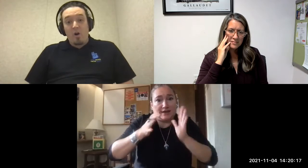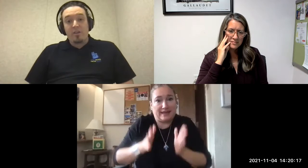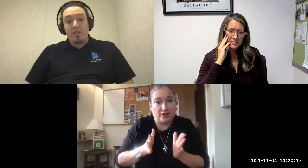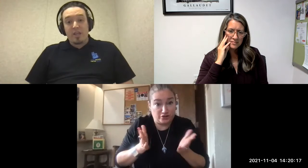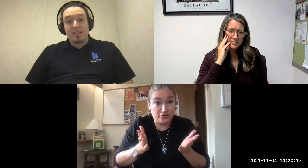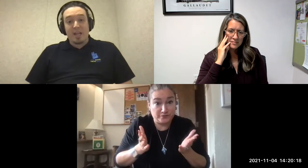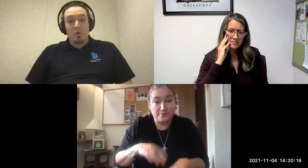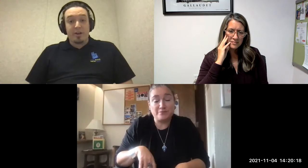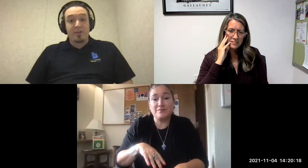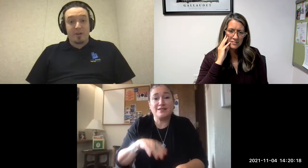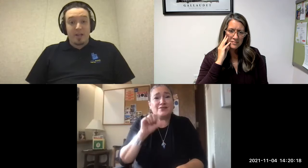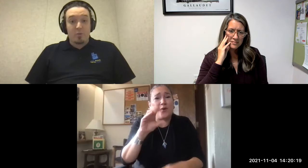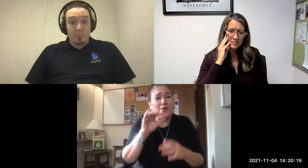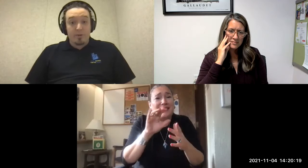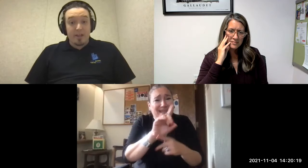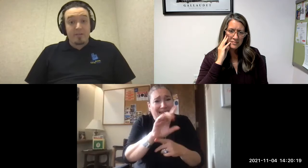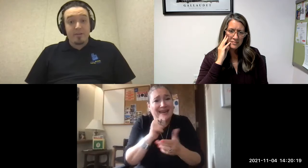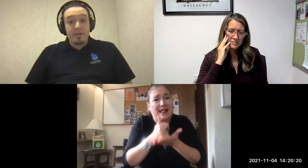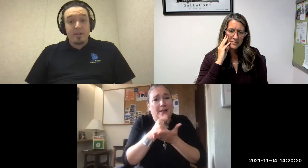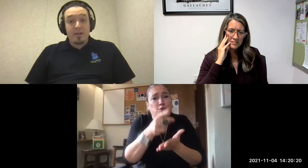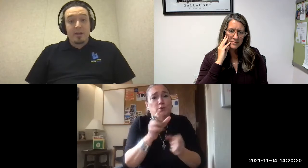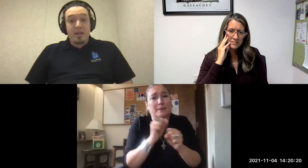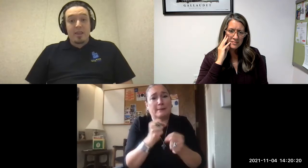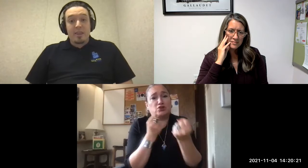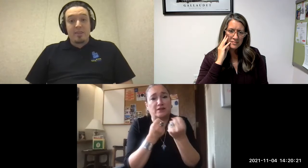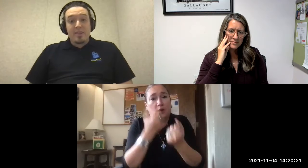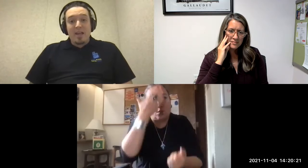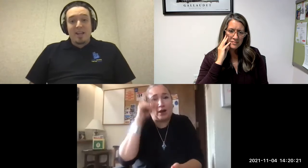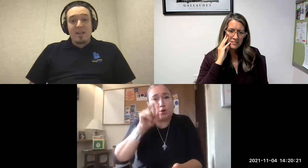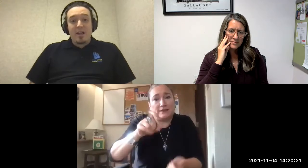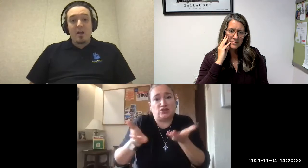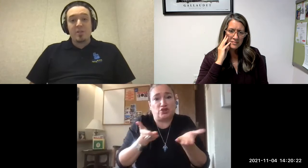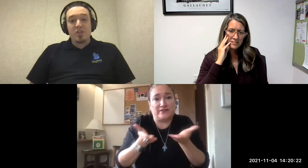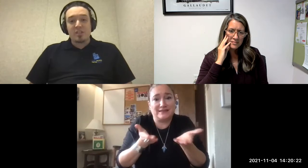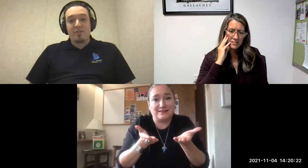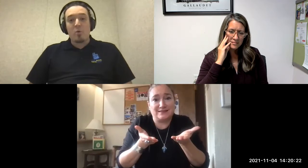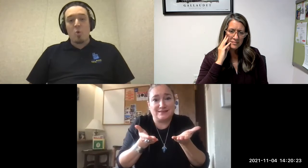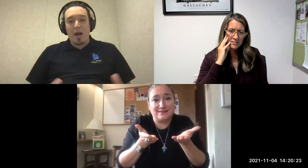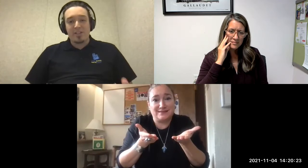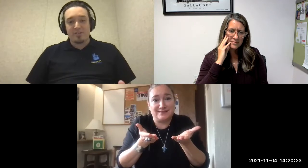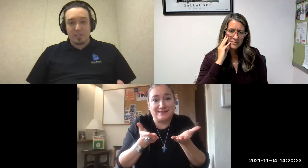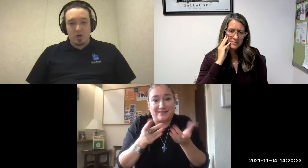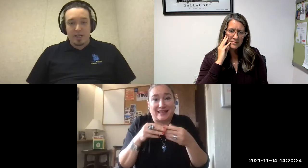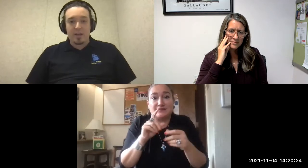are the state coordinators for EDI. We're both deaf. That data helps you justify why services are needed.